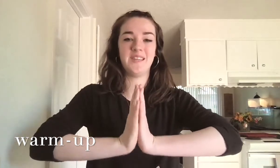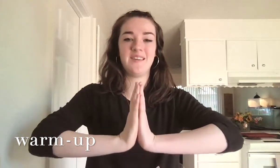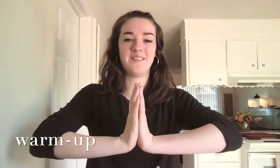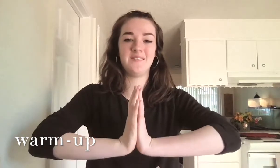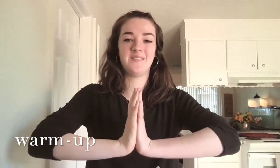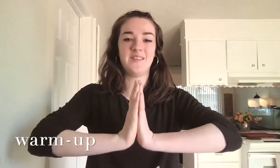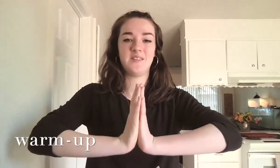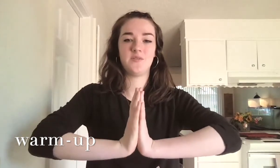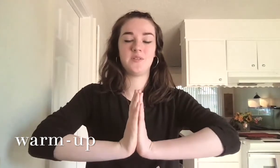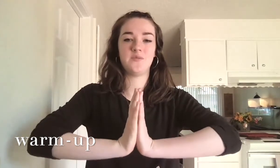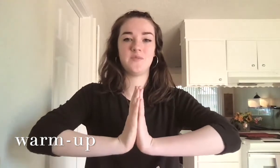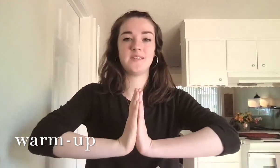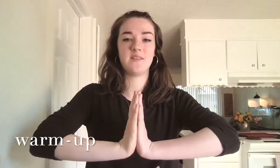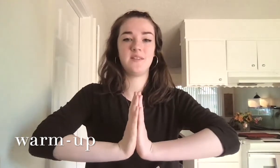together. Stretch those wrists out a little bit.